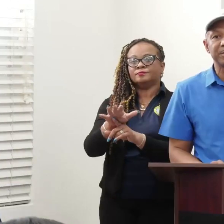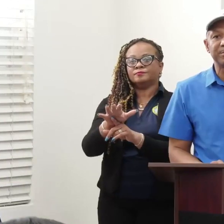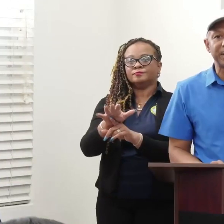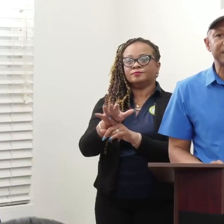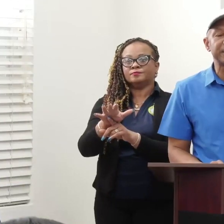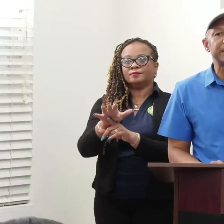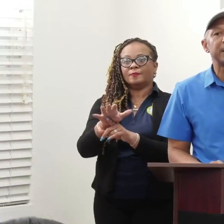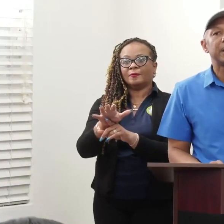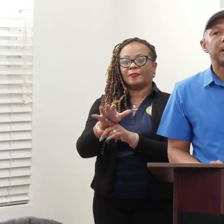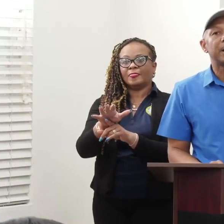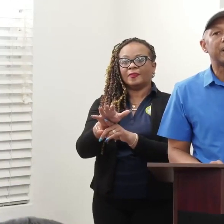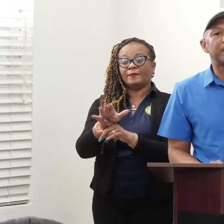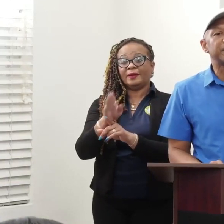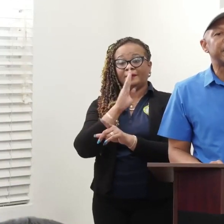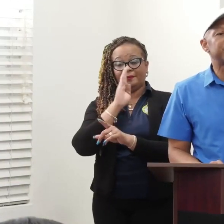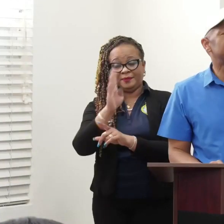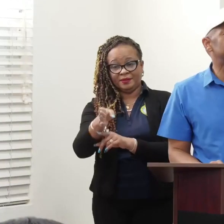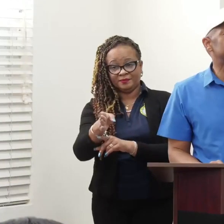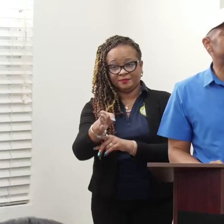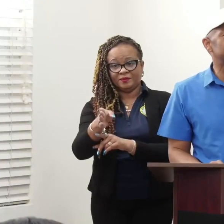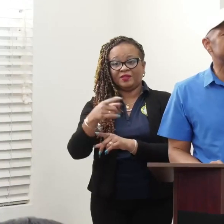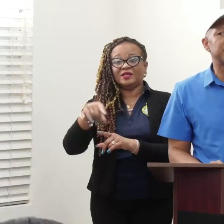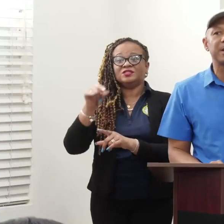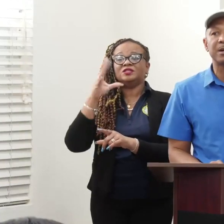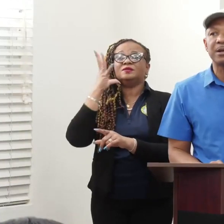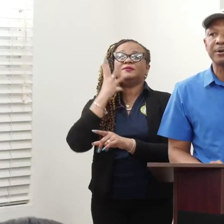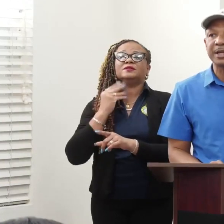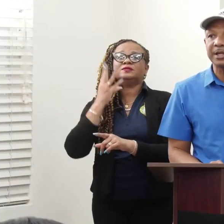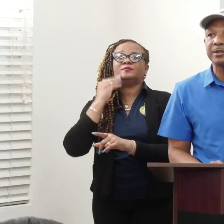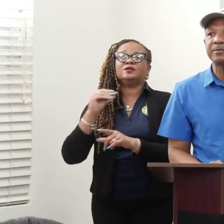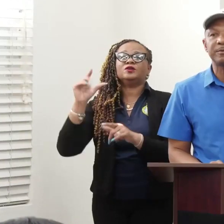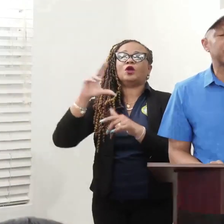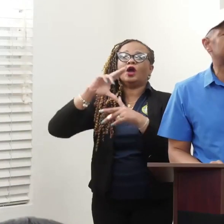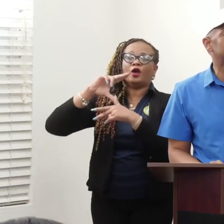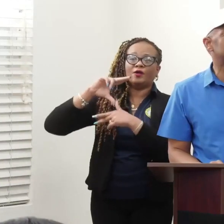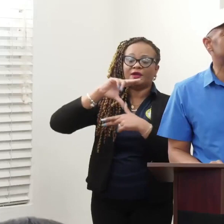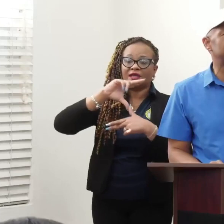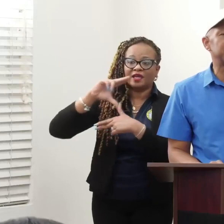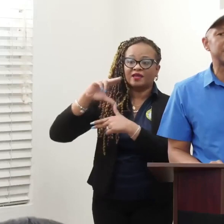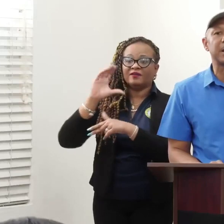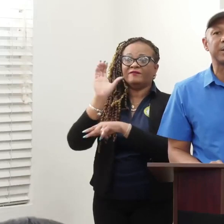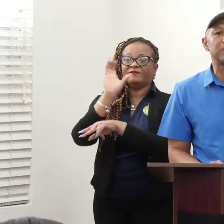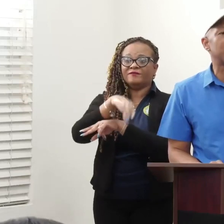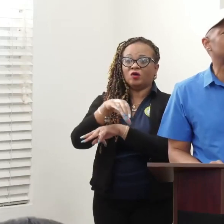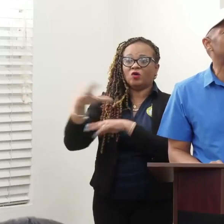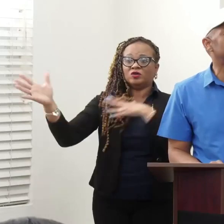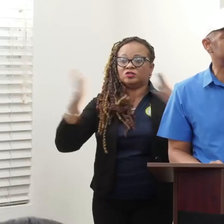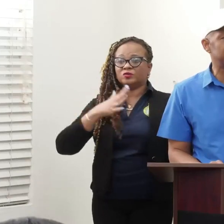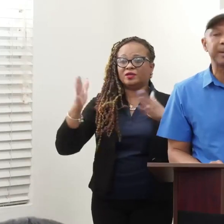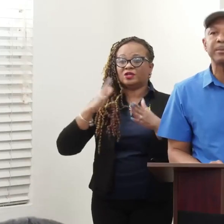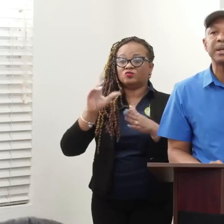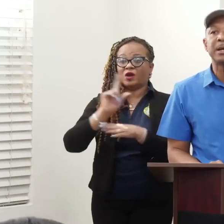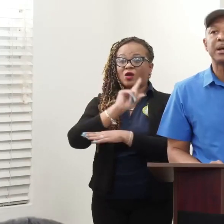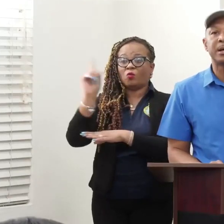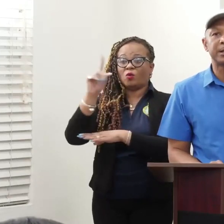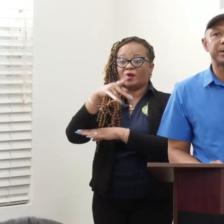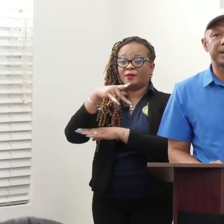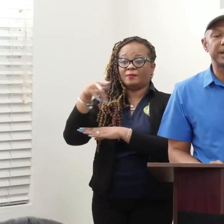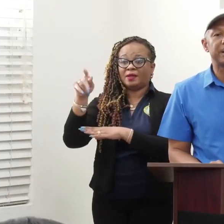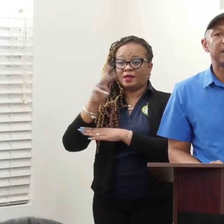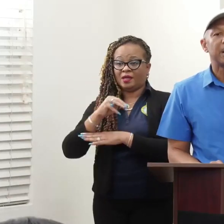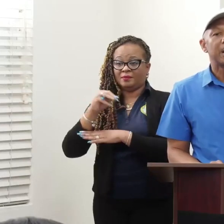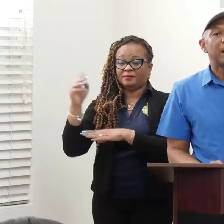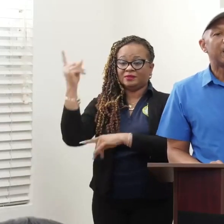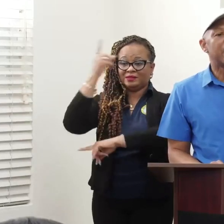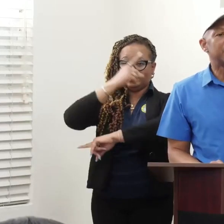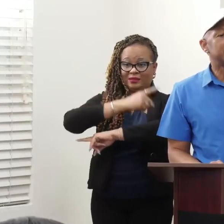To put bluntly, they should be experiencing hurricane force winds at around 1 p.m.